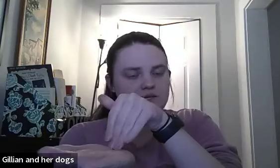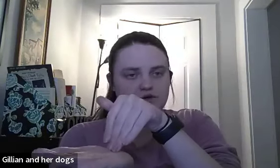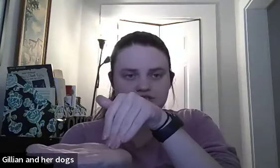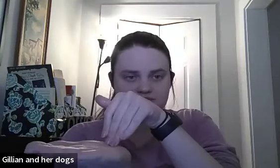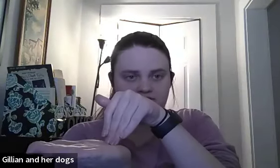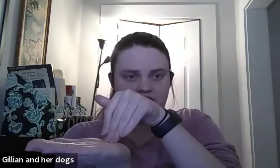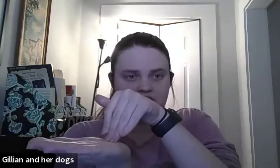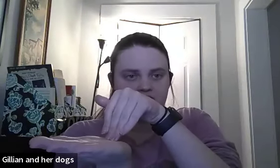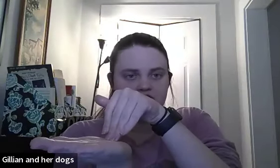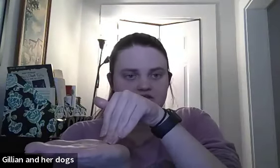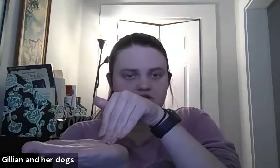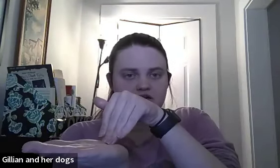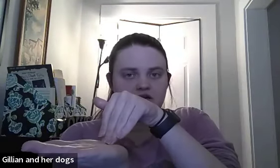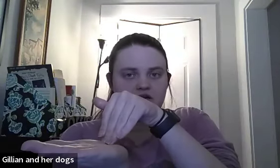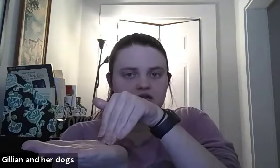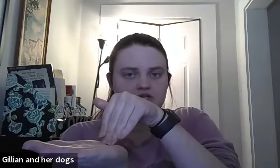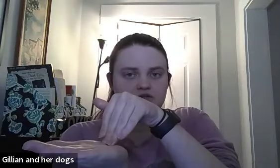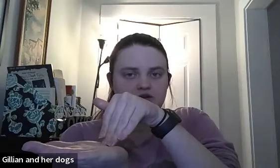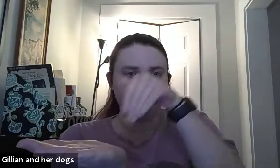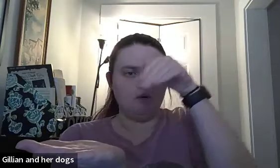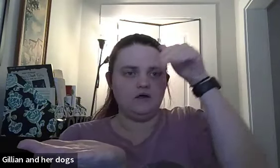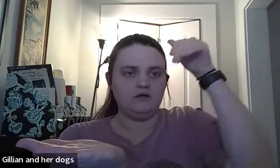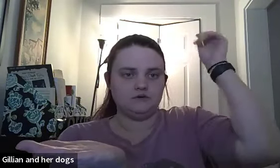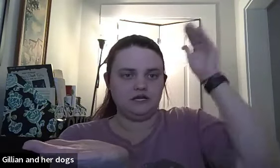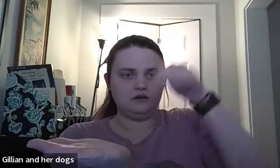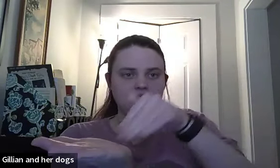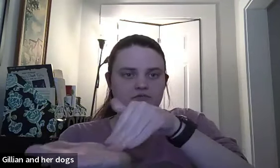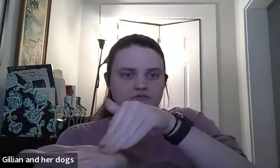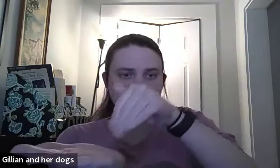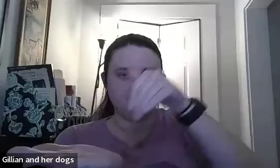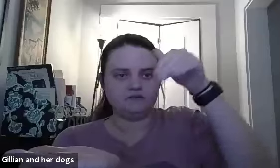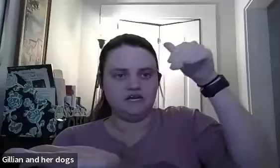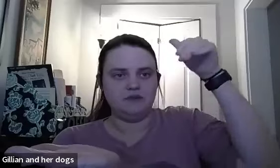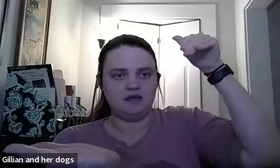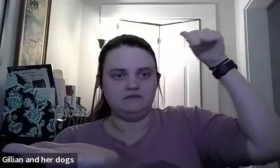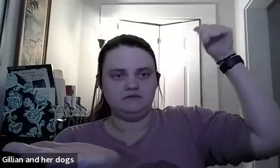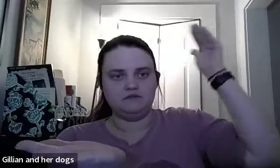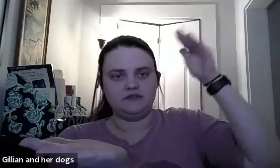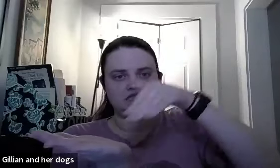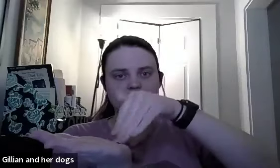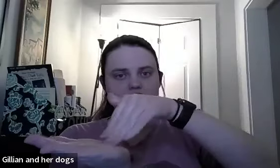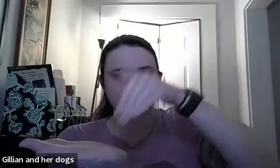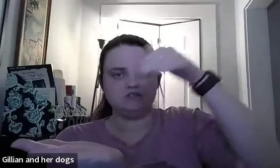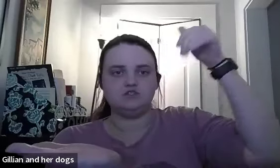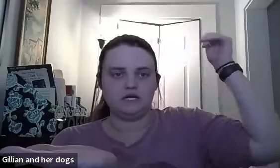kind of motion. You're gonna start here and you go tornado. So you're bouncing it back and forth like it spirals.